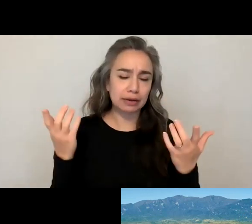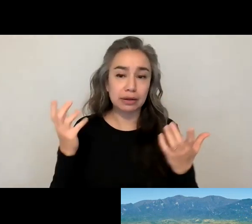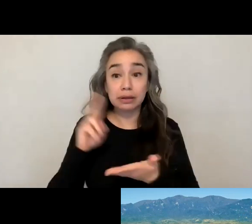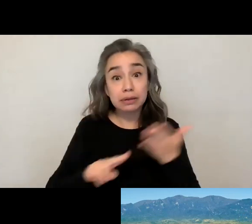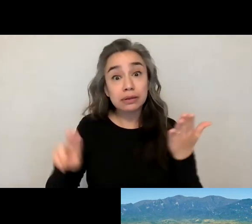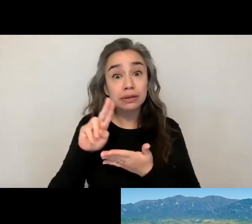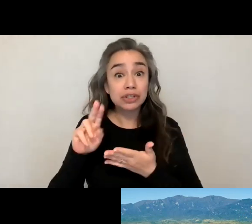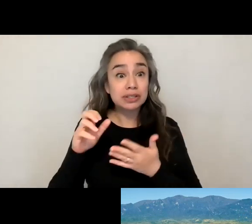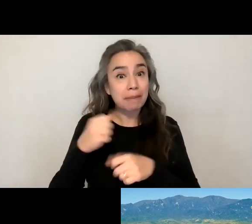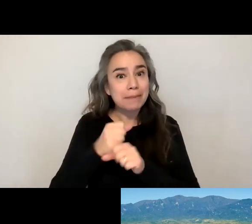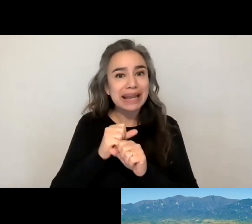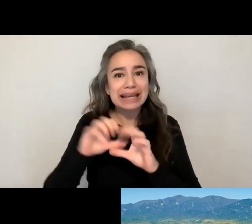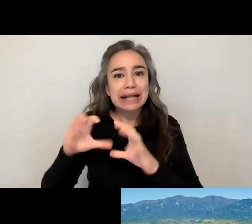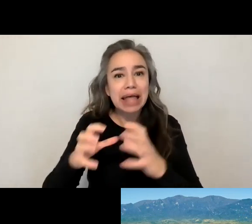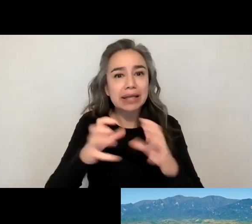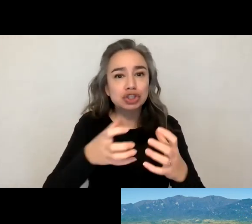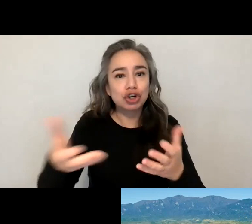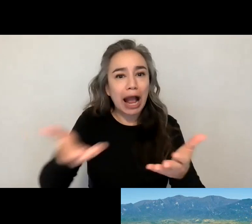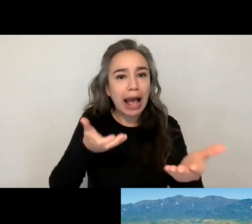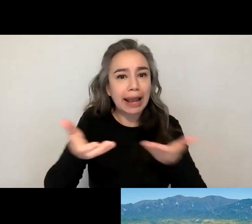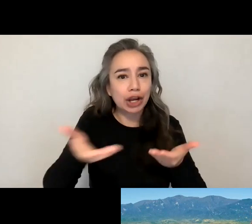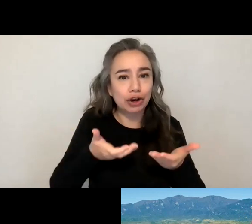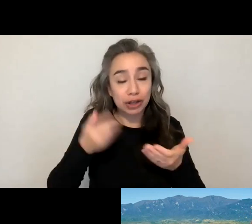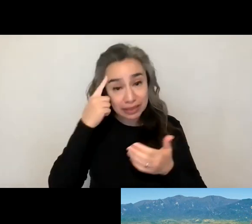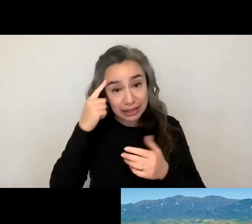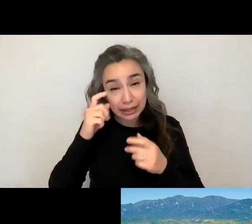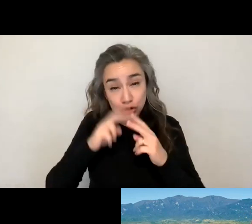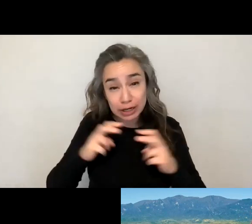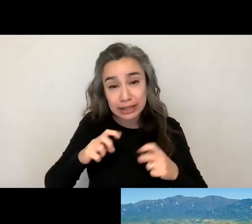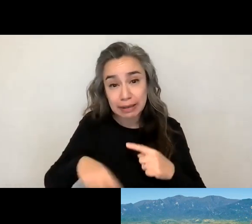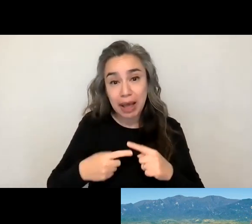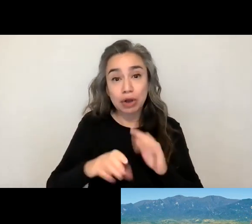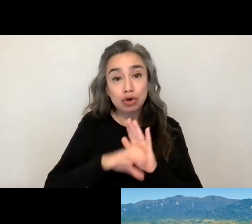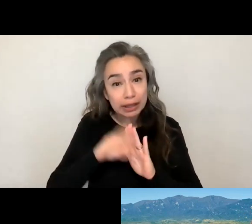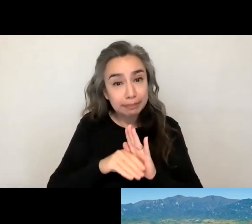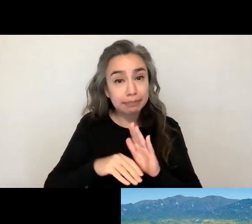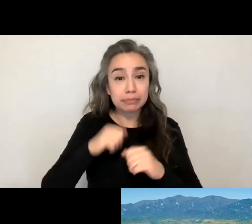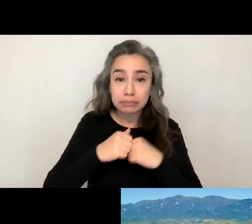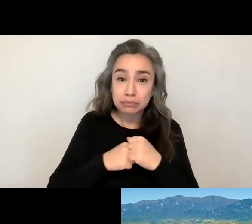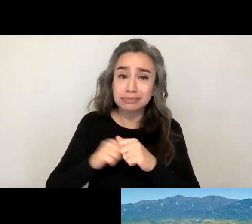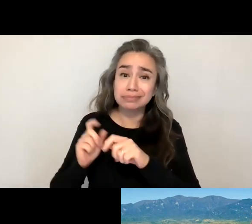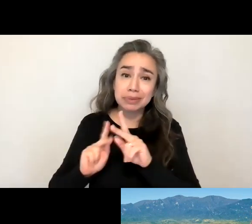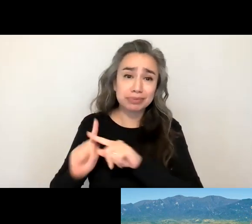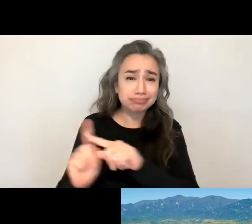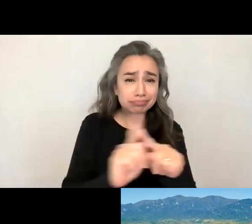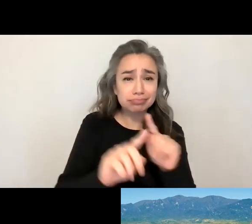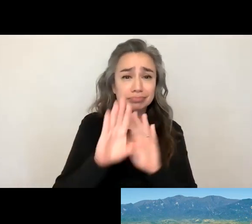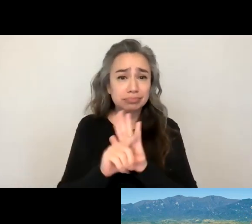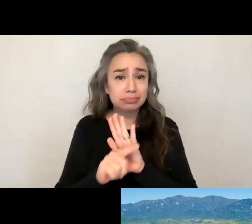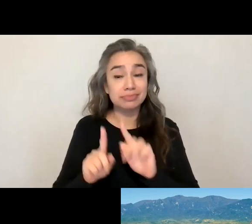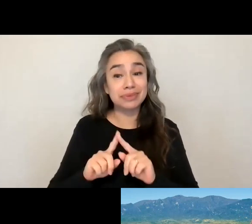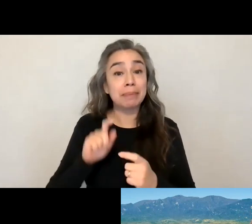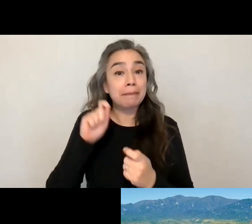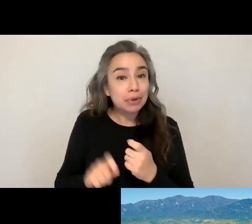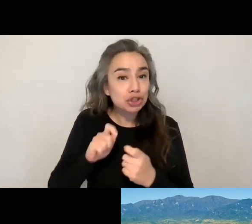They're thinking critically about their curriculums, their structure, with respect to people from all different backgrounds, but particularly